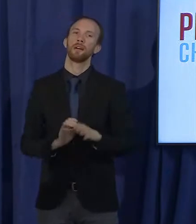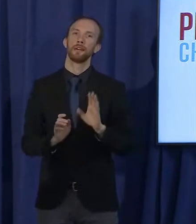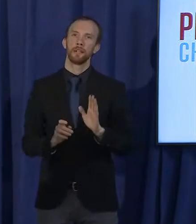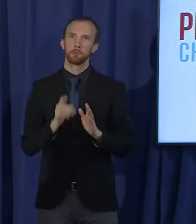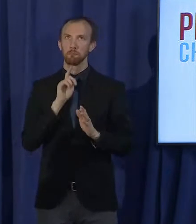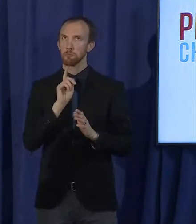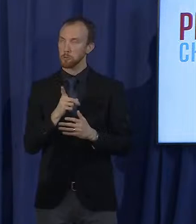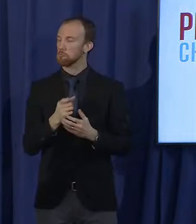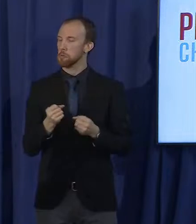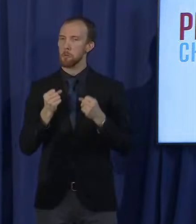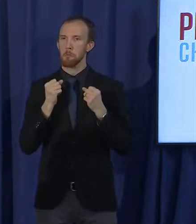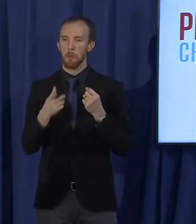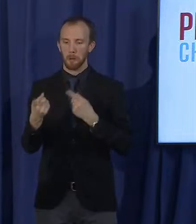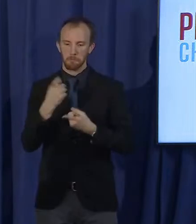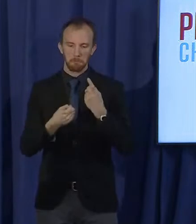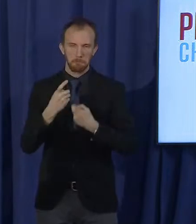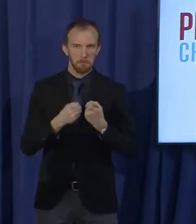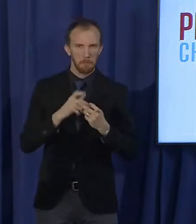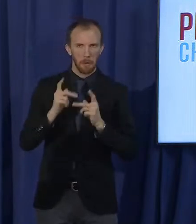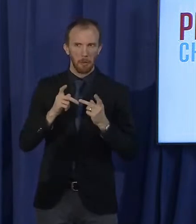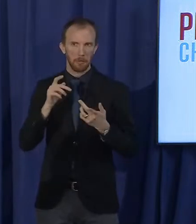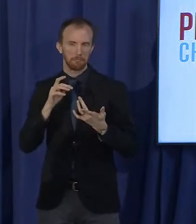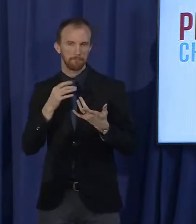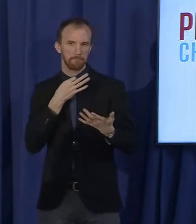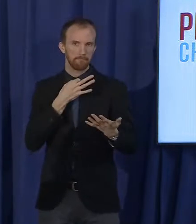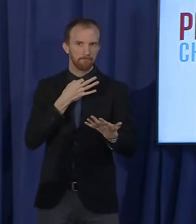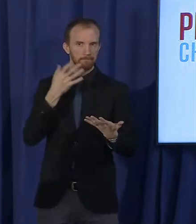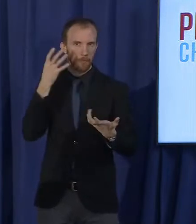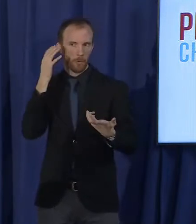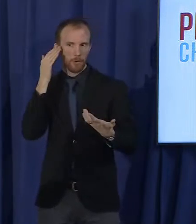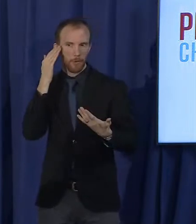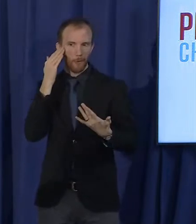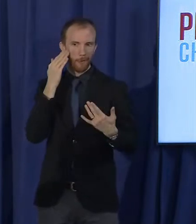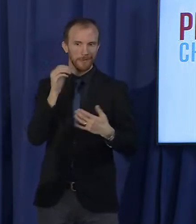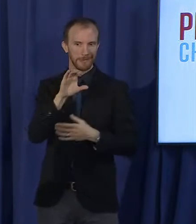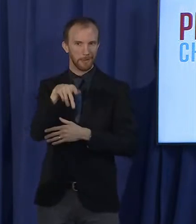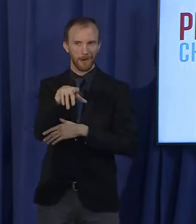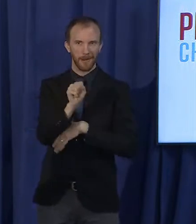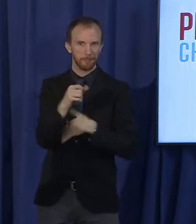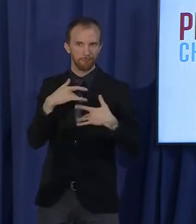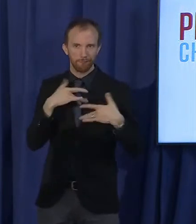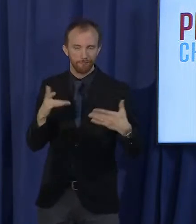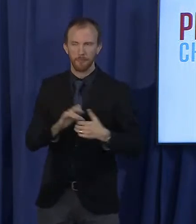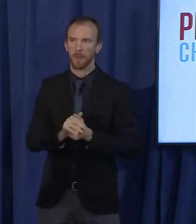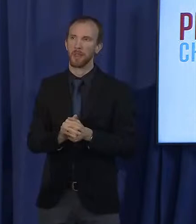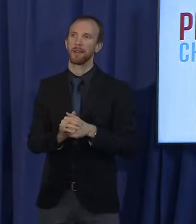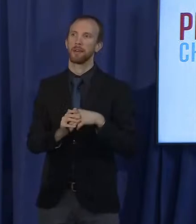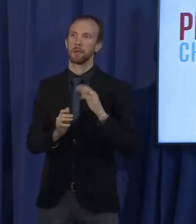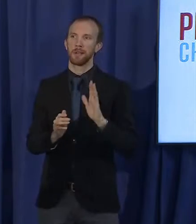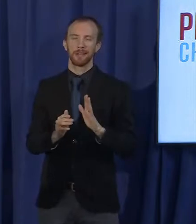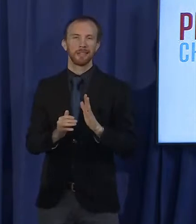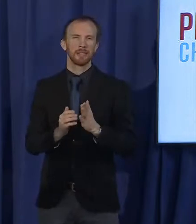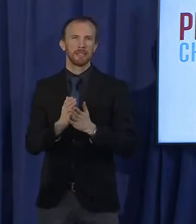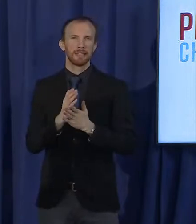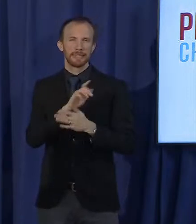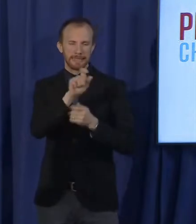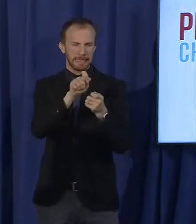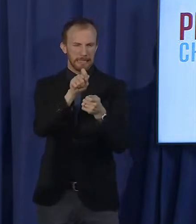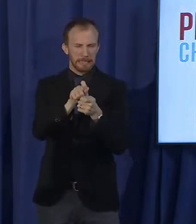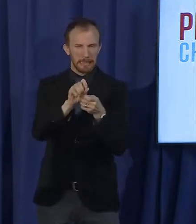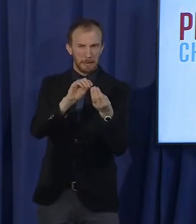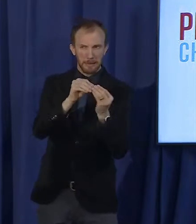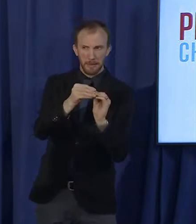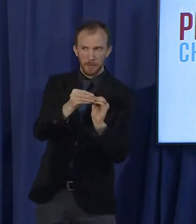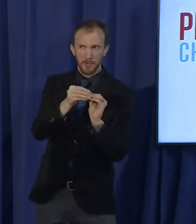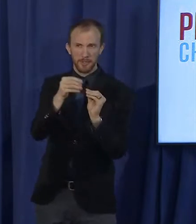now, and one thing I will say is I think some of these exact numbers are still in some